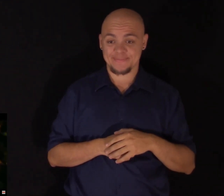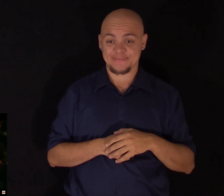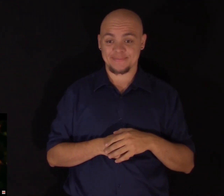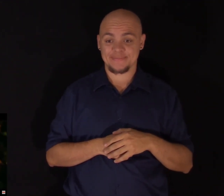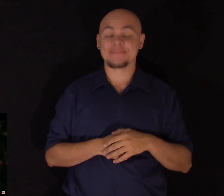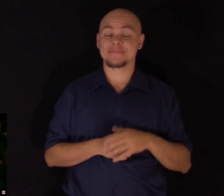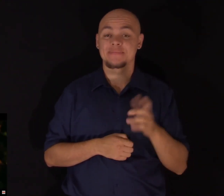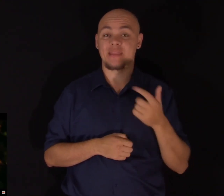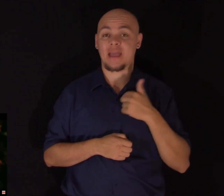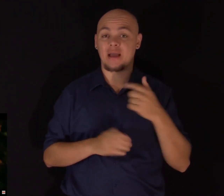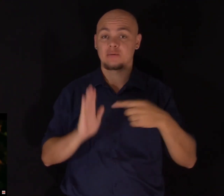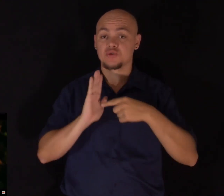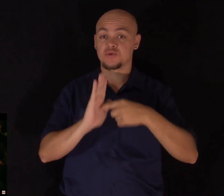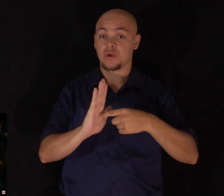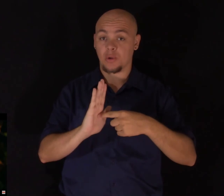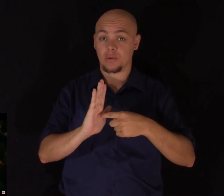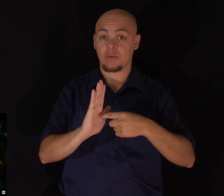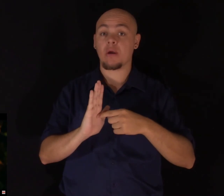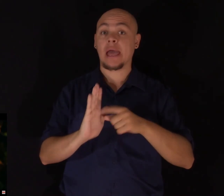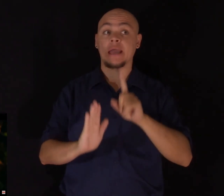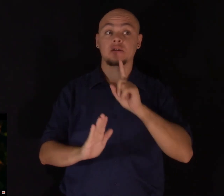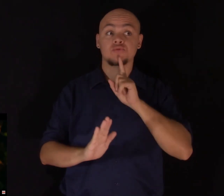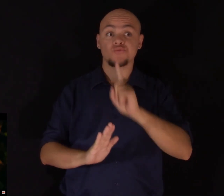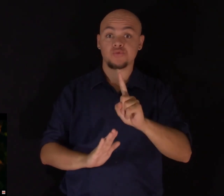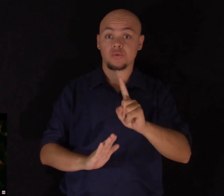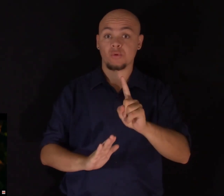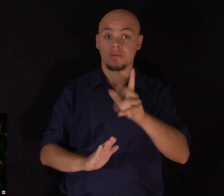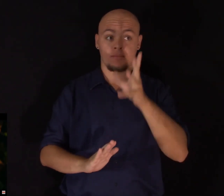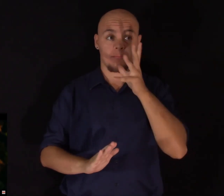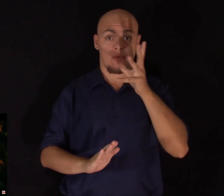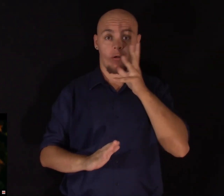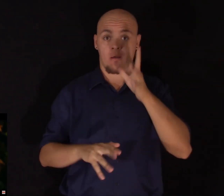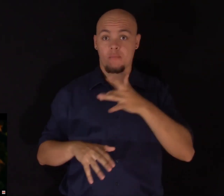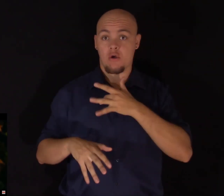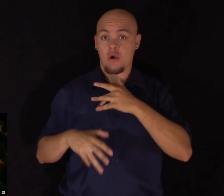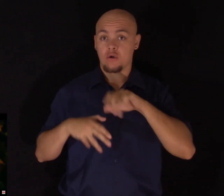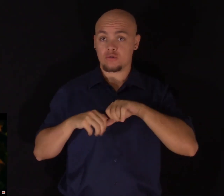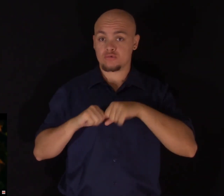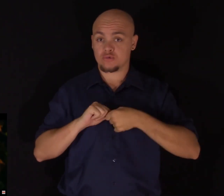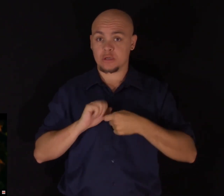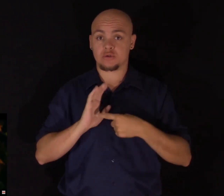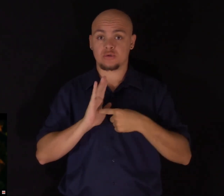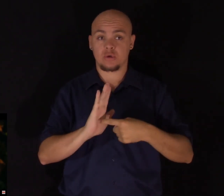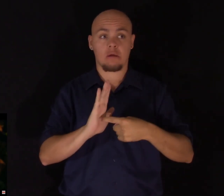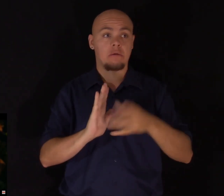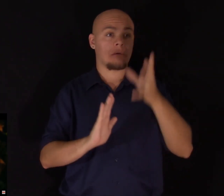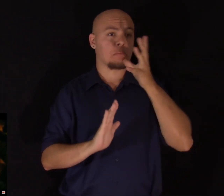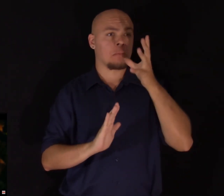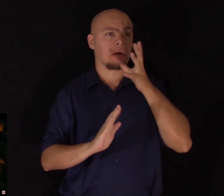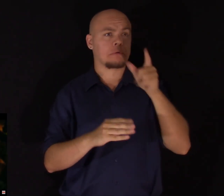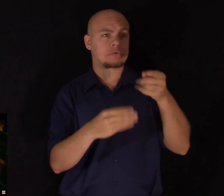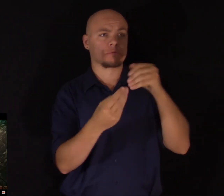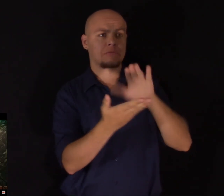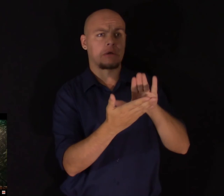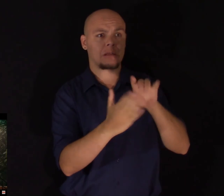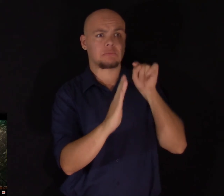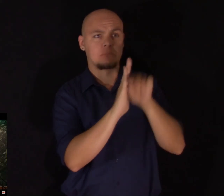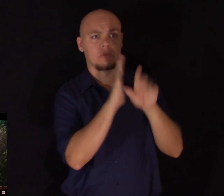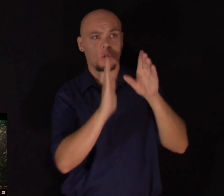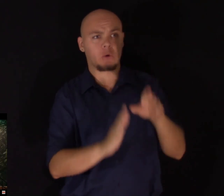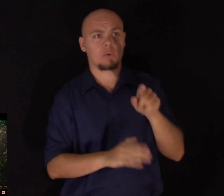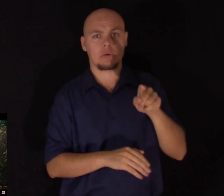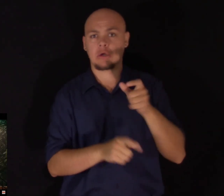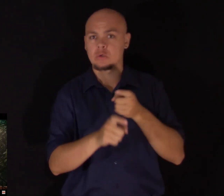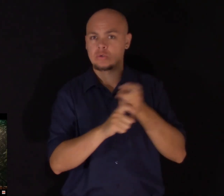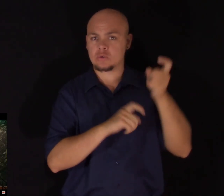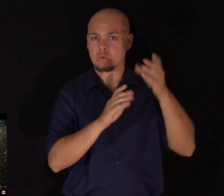Now I'm going to show you a video of an actual grieving mother, Erin Runyon, confronting her daughter's murderer and torturer in court. Here you're